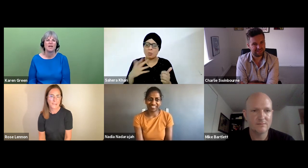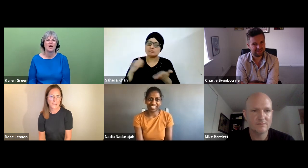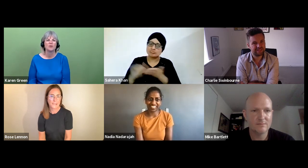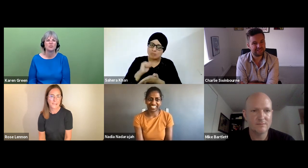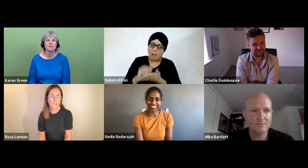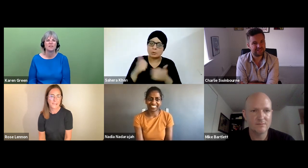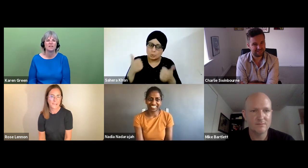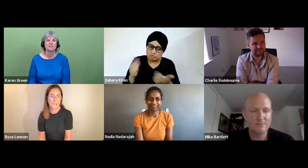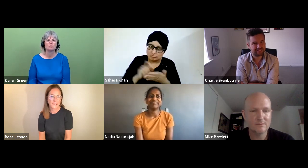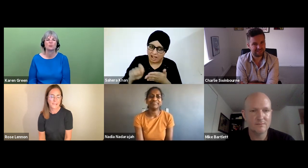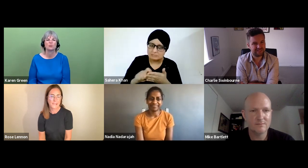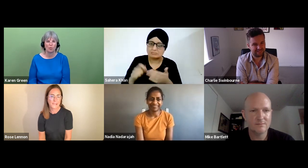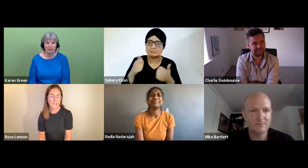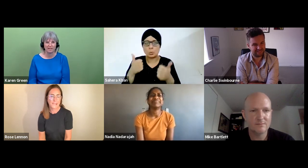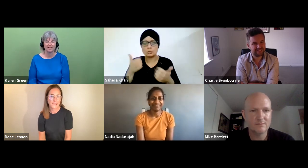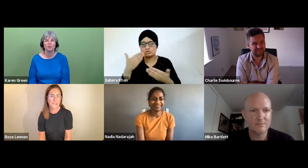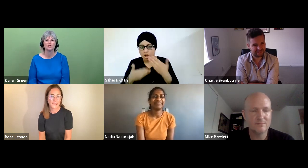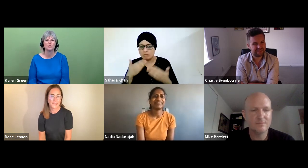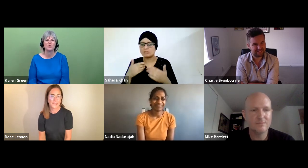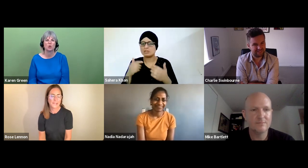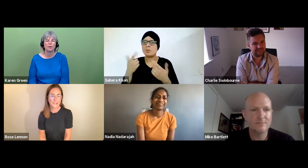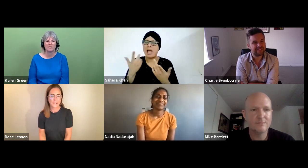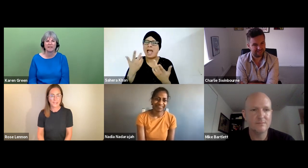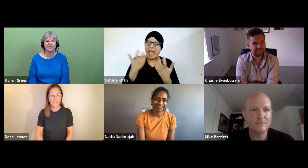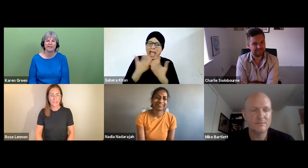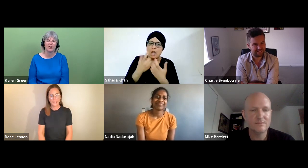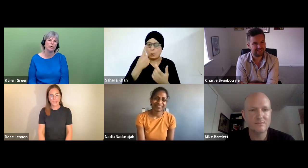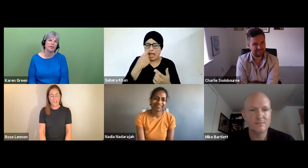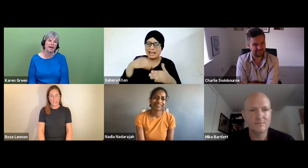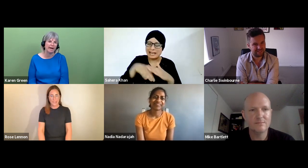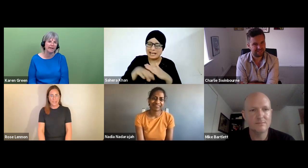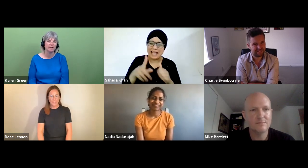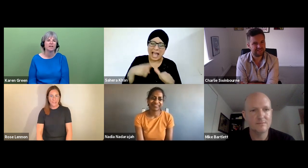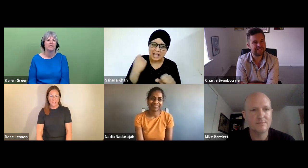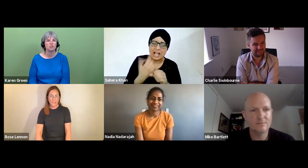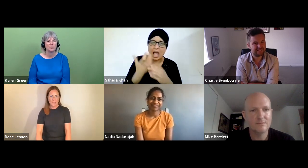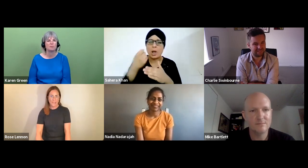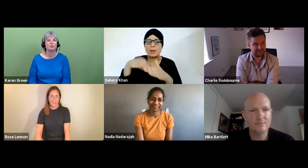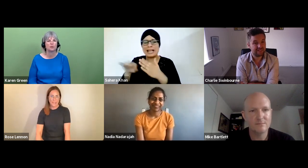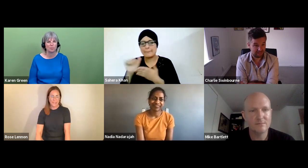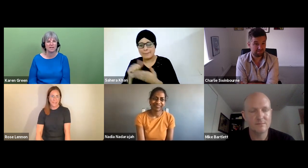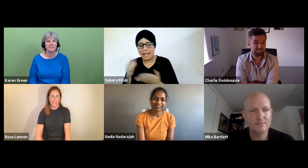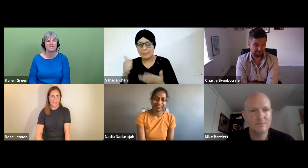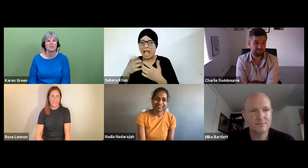it's doing things properly, not doing them quickly and okay. It's doing them properly and taking my